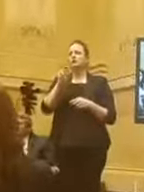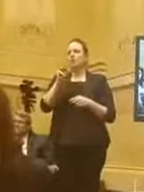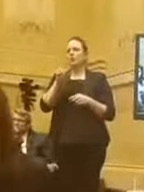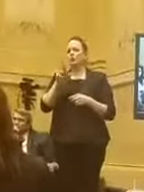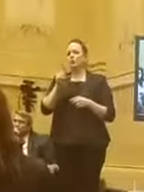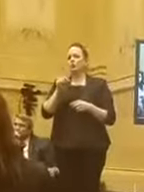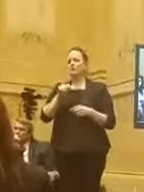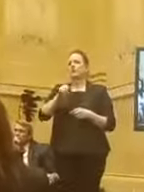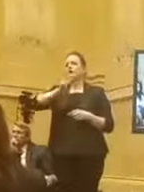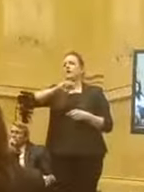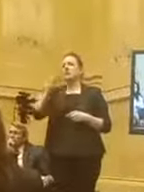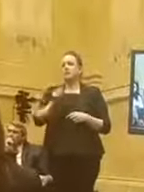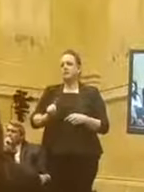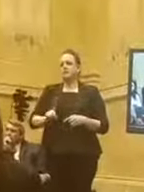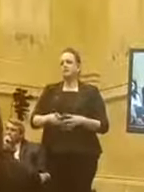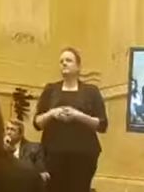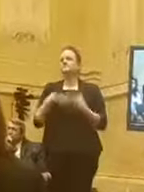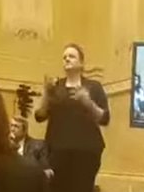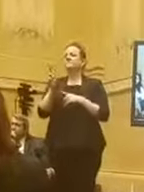Hi, my name is Stuart Booth.